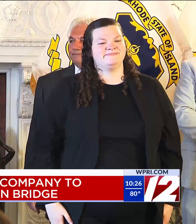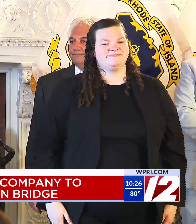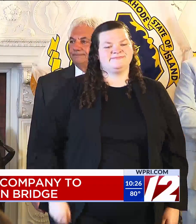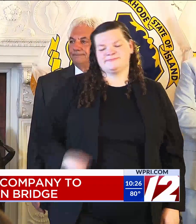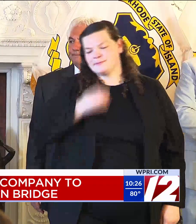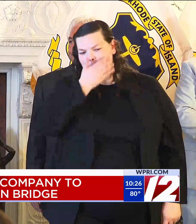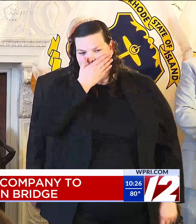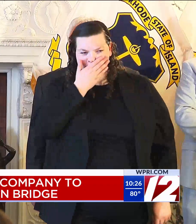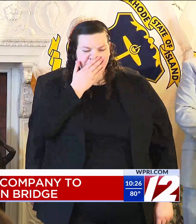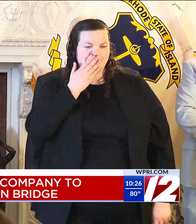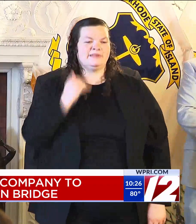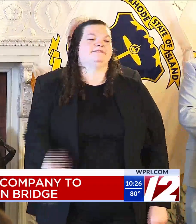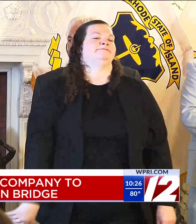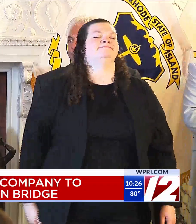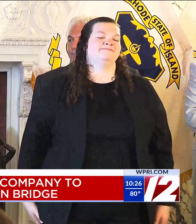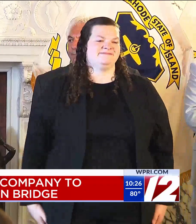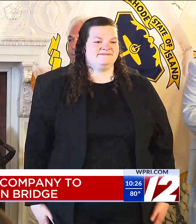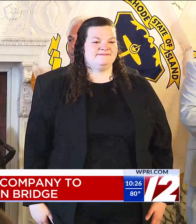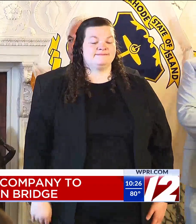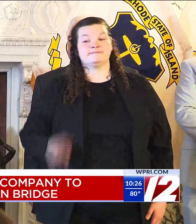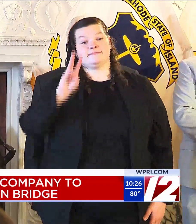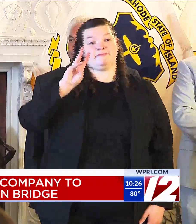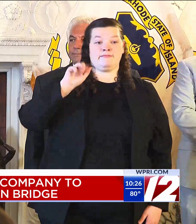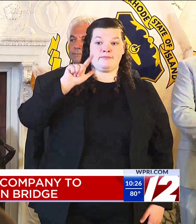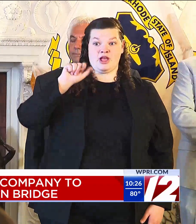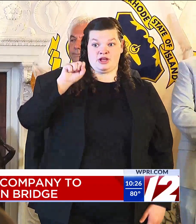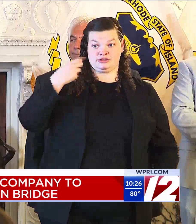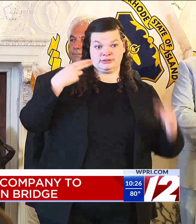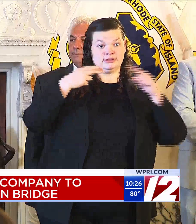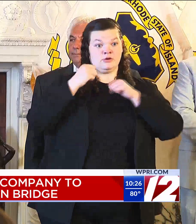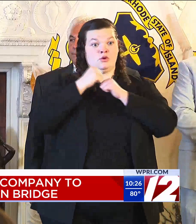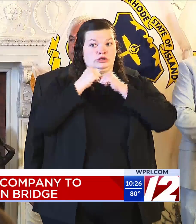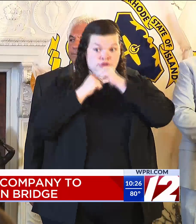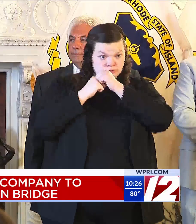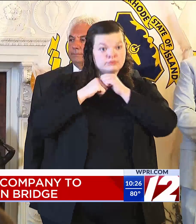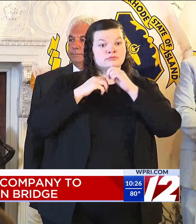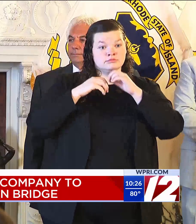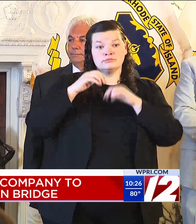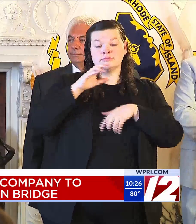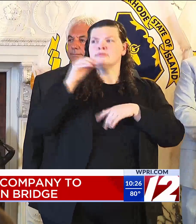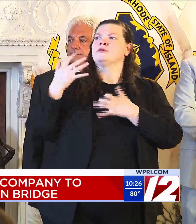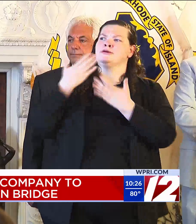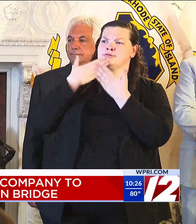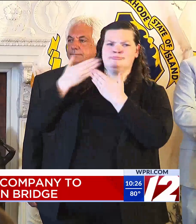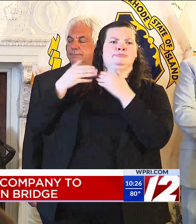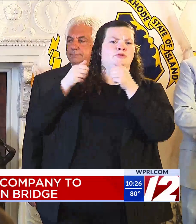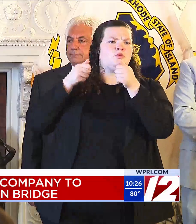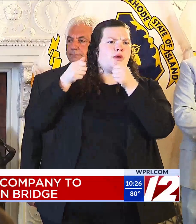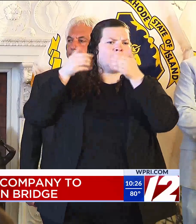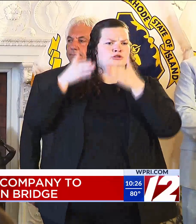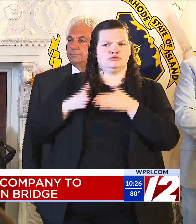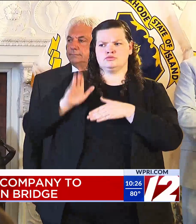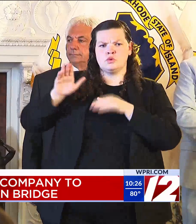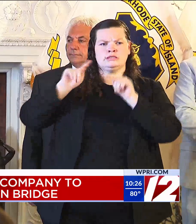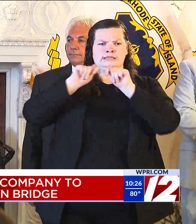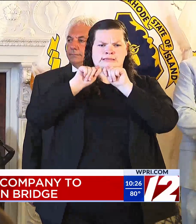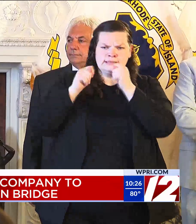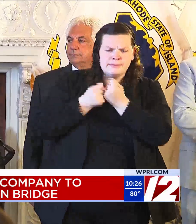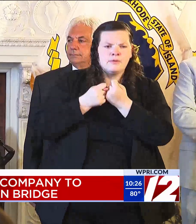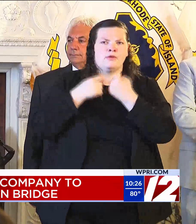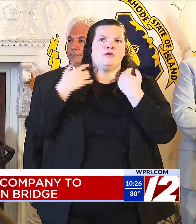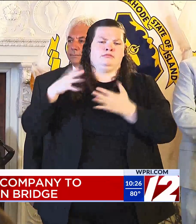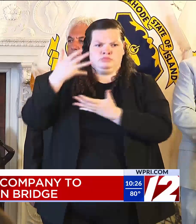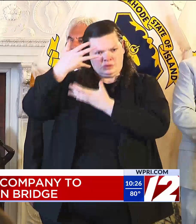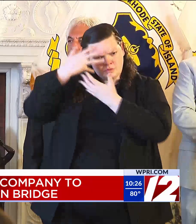On behalf of Walsh Construction, I'd like to thank the director and his team for entrusting us with the critical task of designing and building the